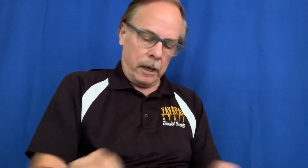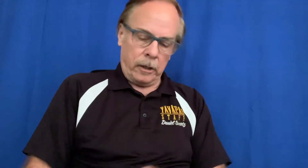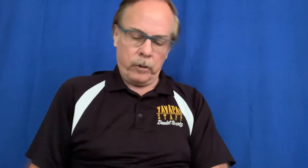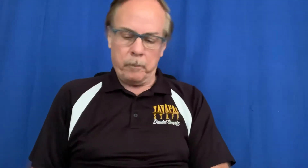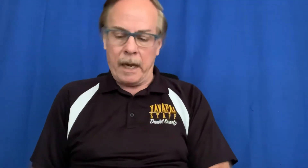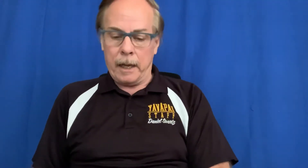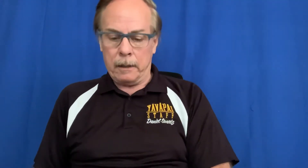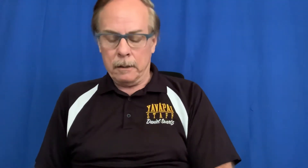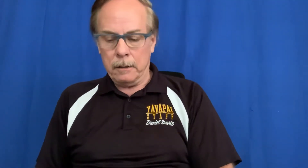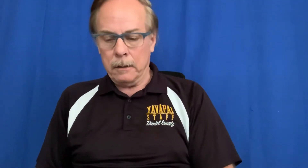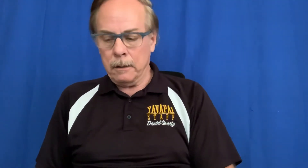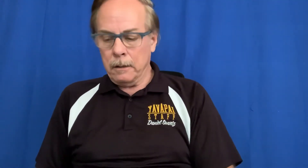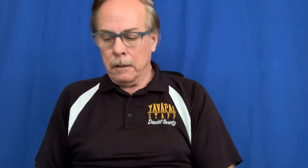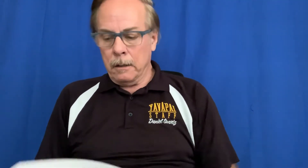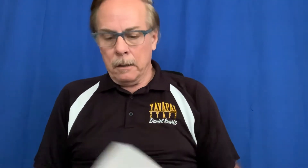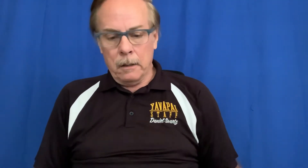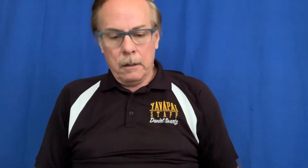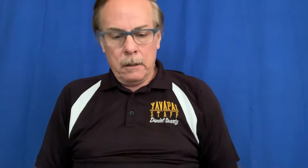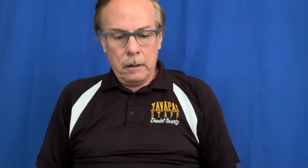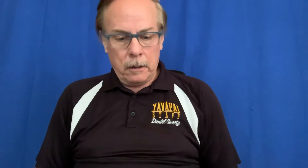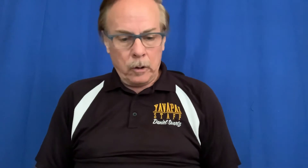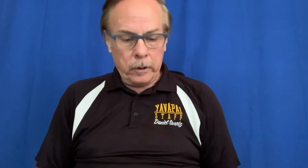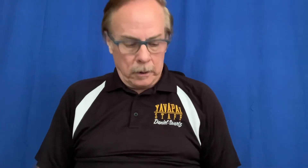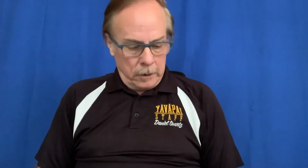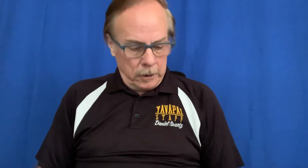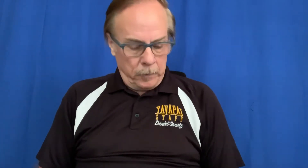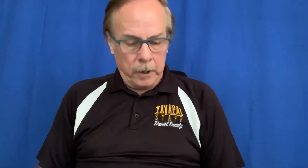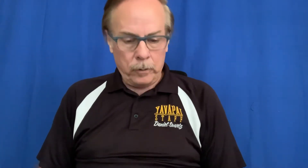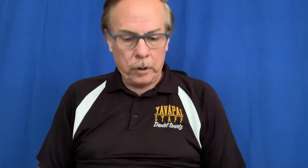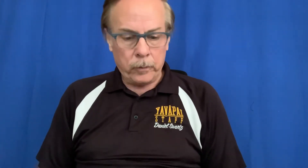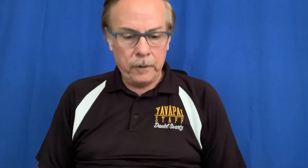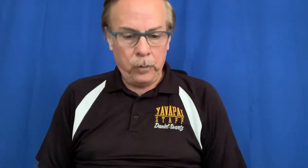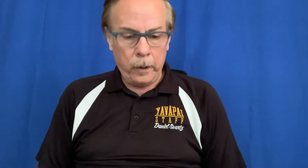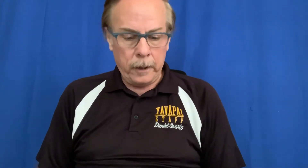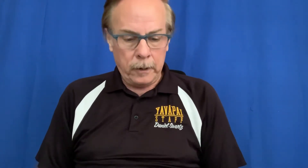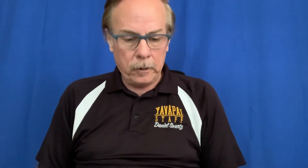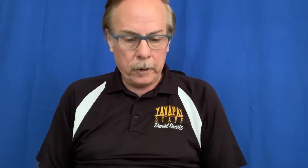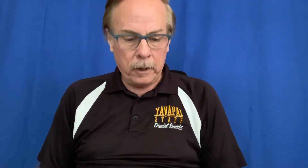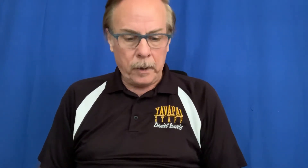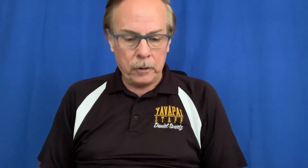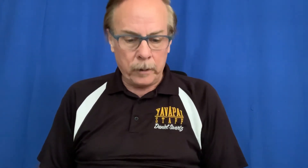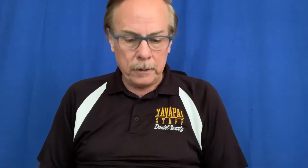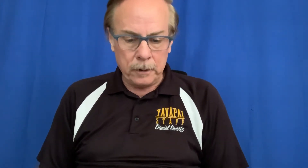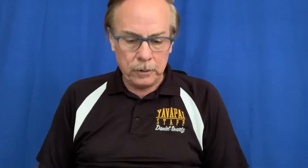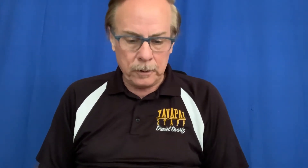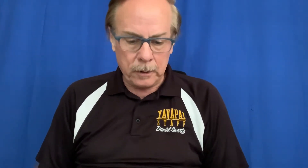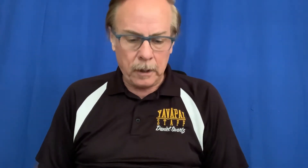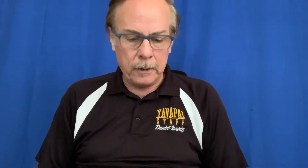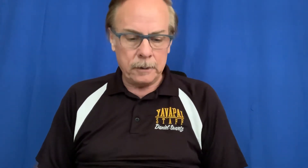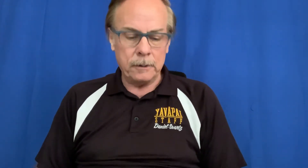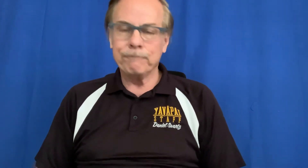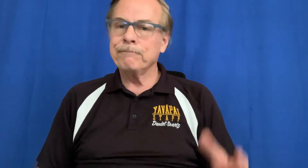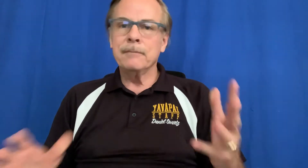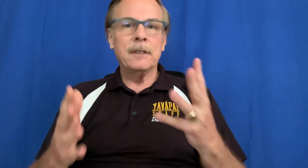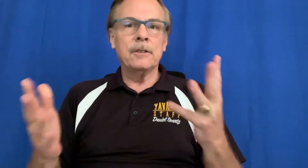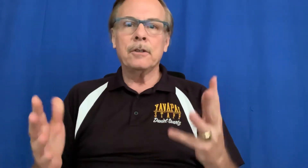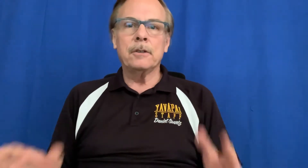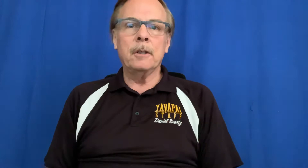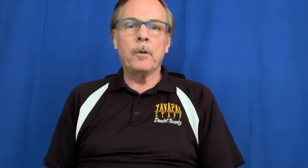Angry, mad. Going to the next page on 348, talking about transition signs. It's just